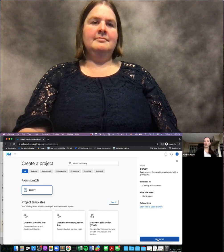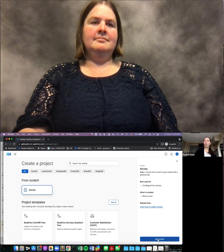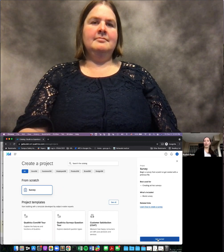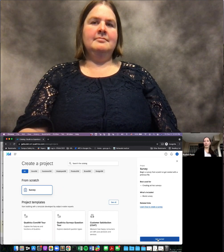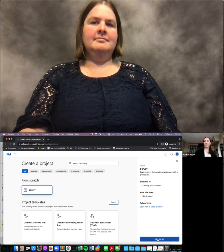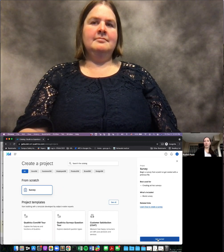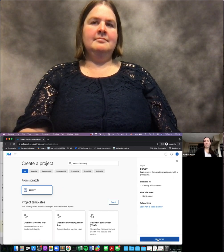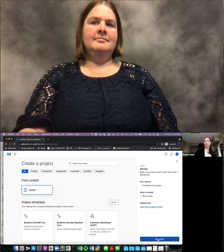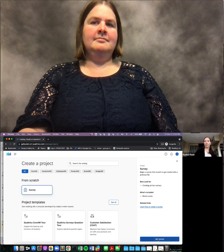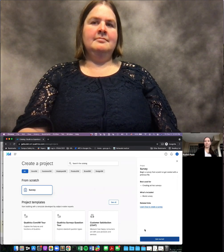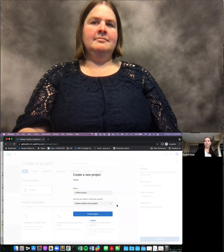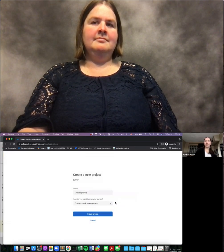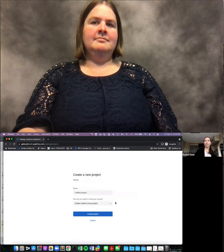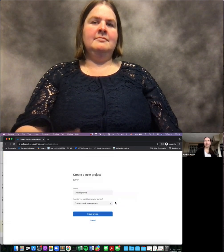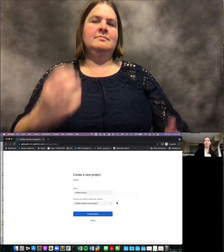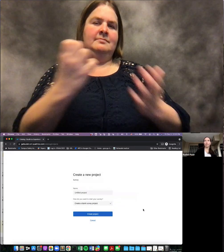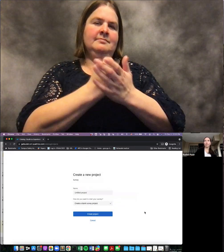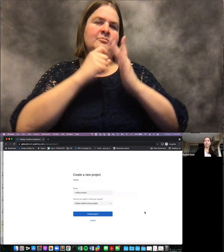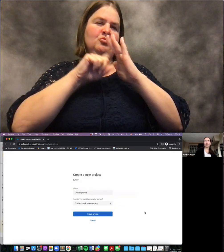Here, we're going to get started.